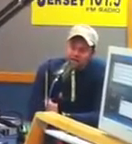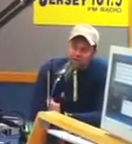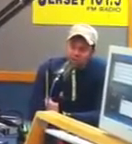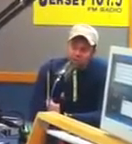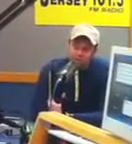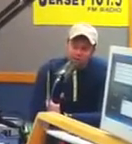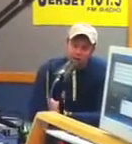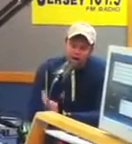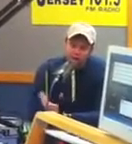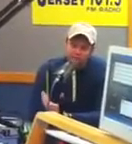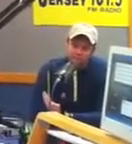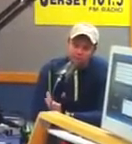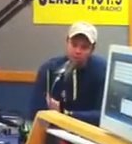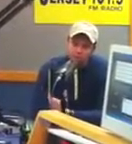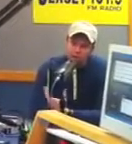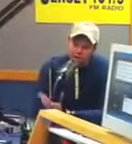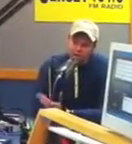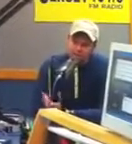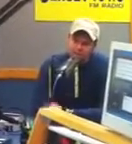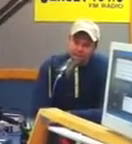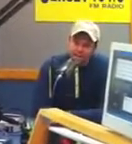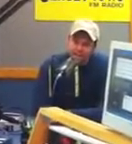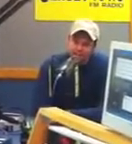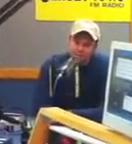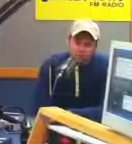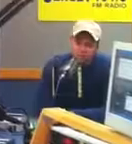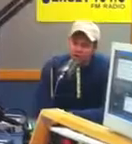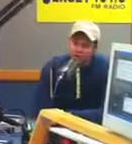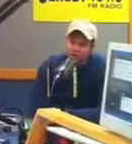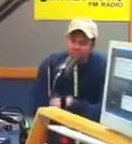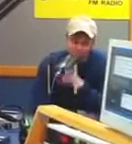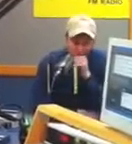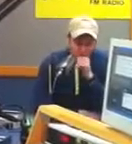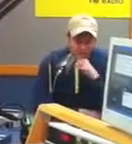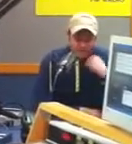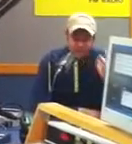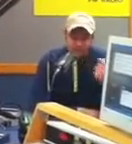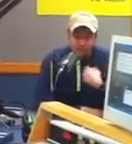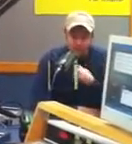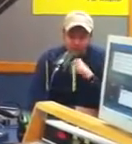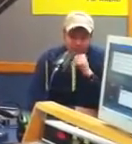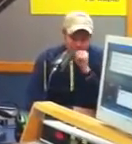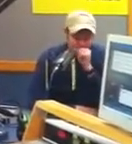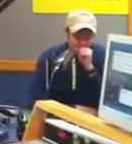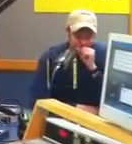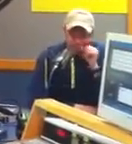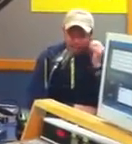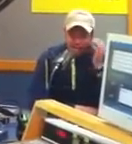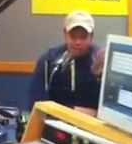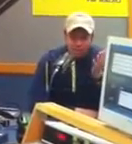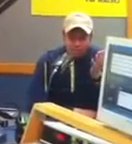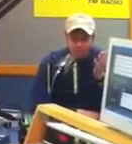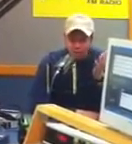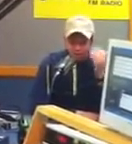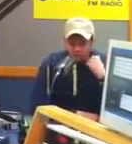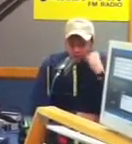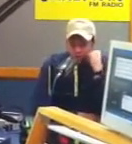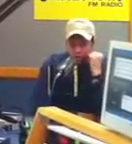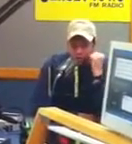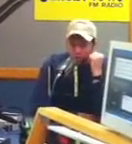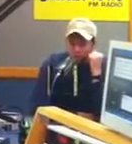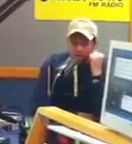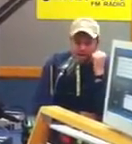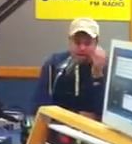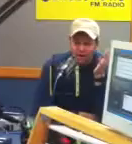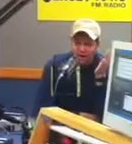get, but we build up our lives by what we give. And that's what we want to do. We want to get back to Jersey. We're so grateful